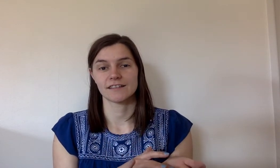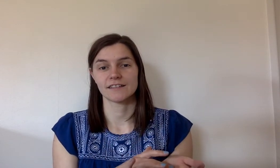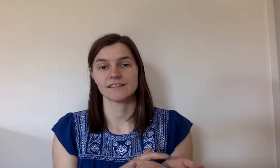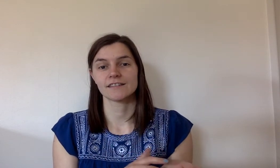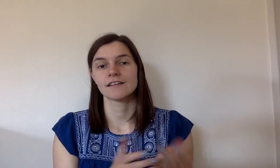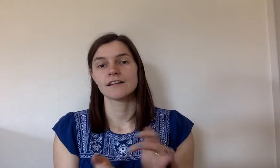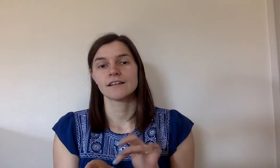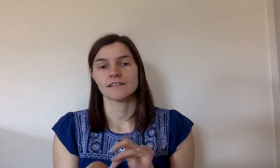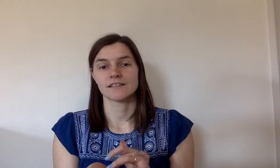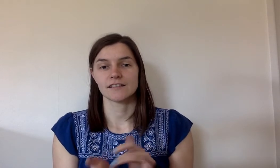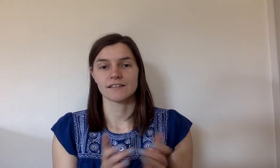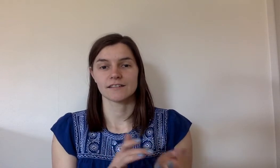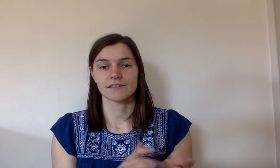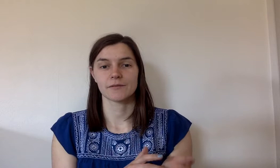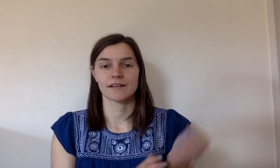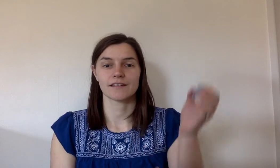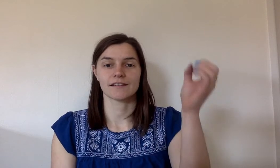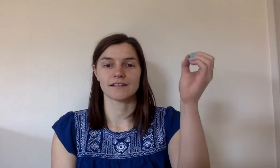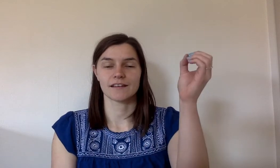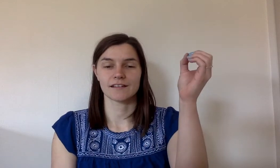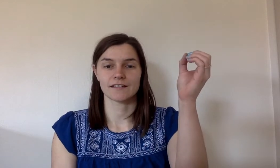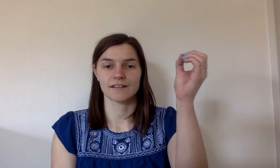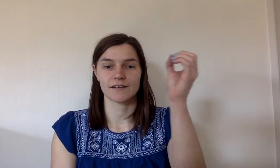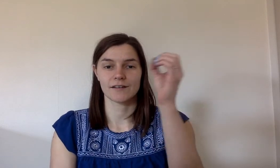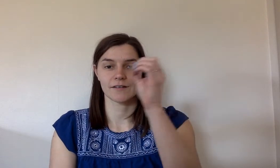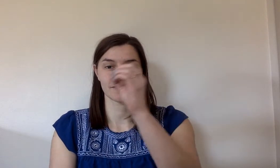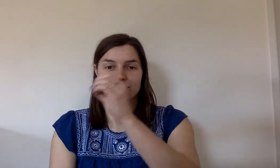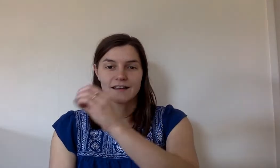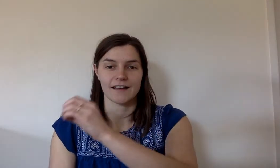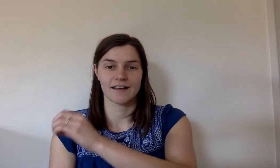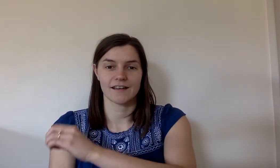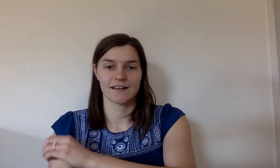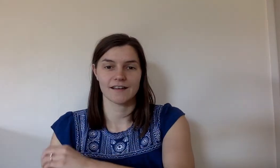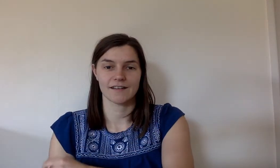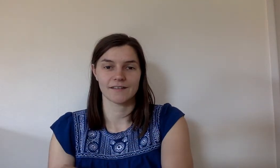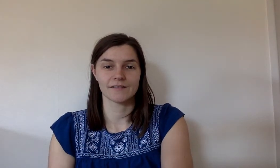Jesus, Jesus when the sun goes down.